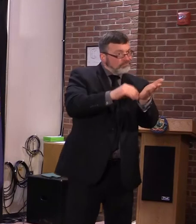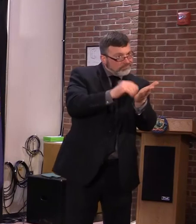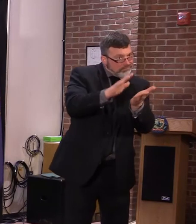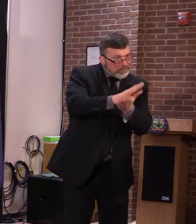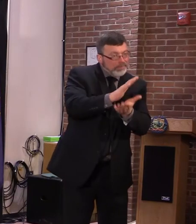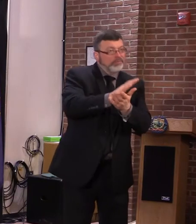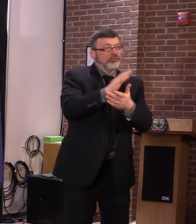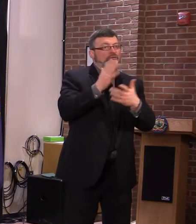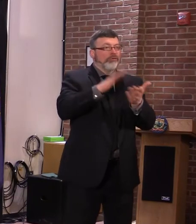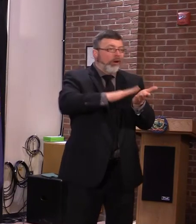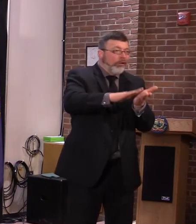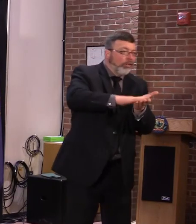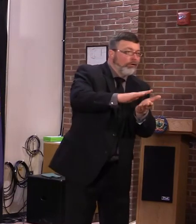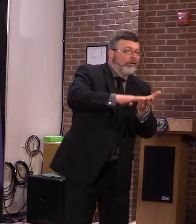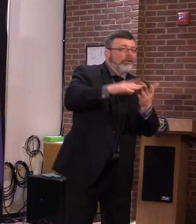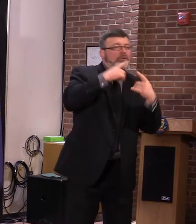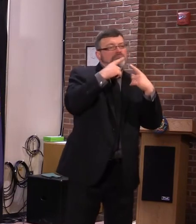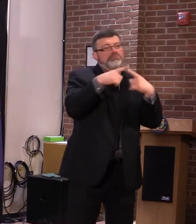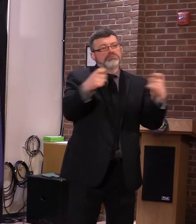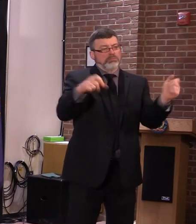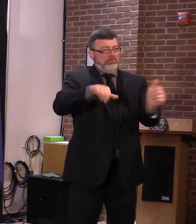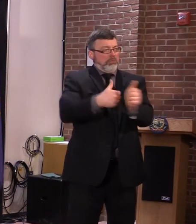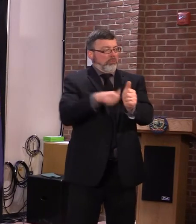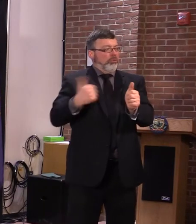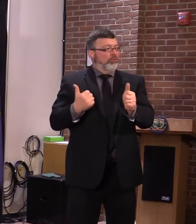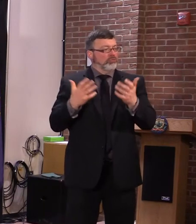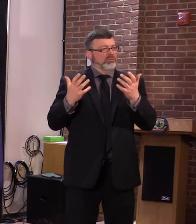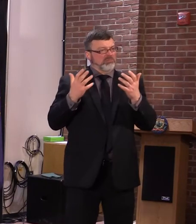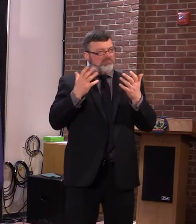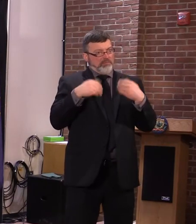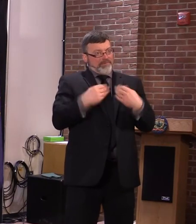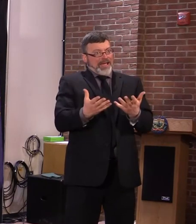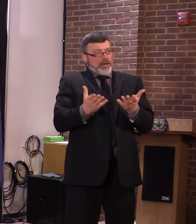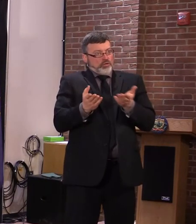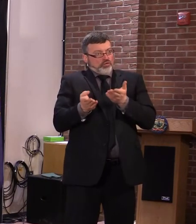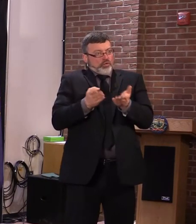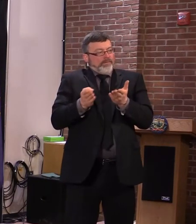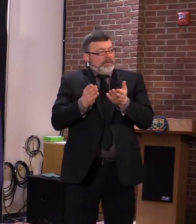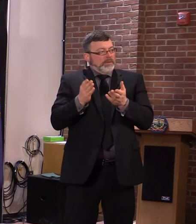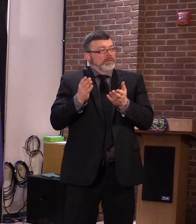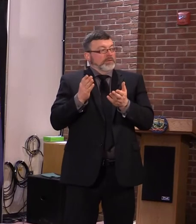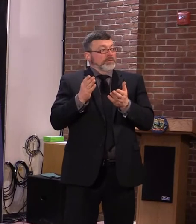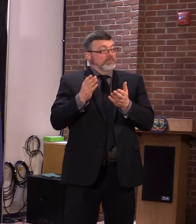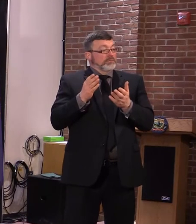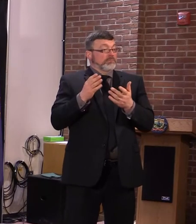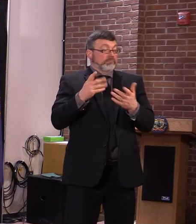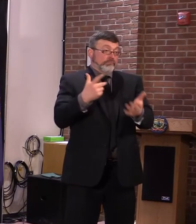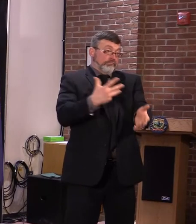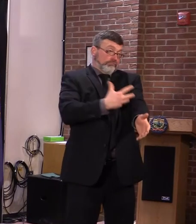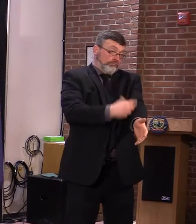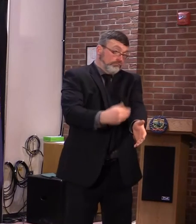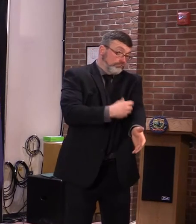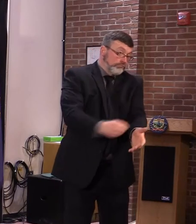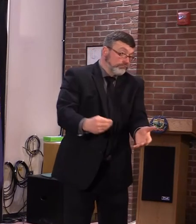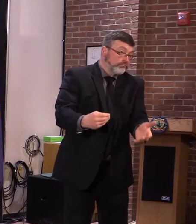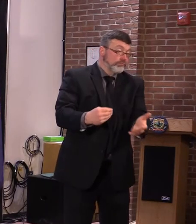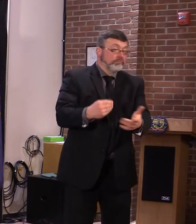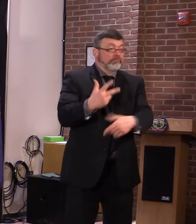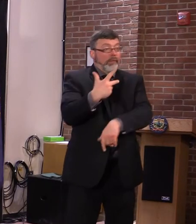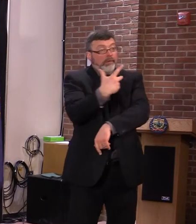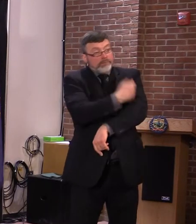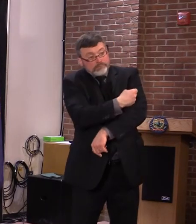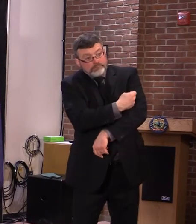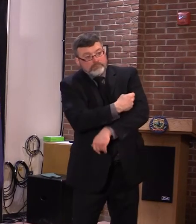our food service, in environmental services, doing phlebotomy, in our healthcare facilities, particularly